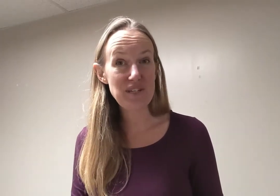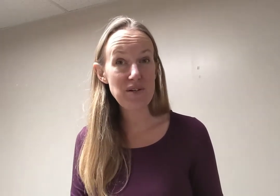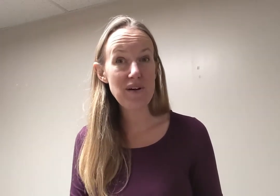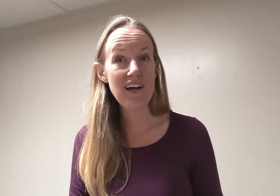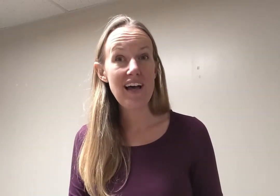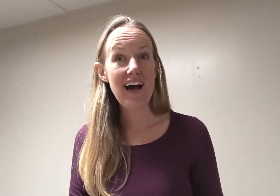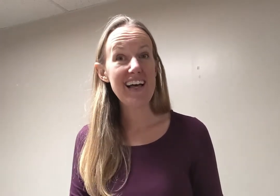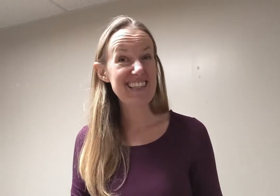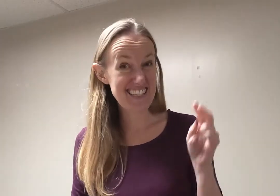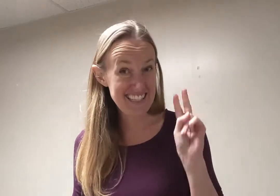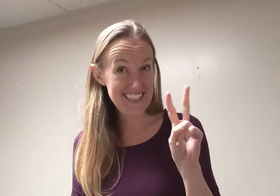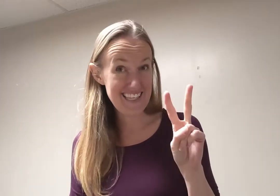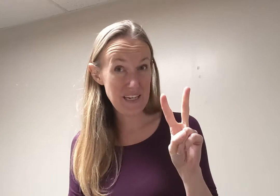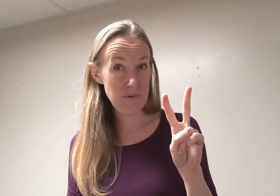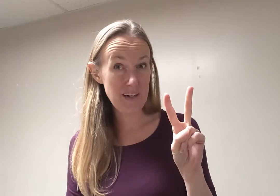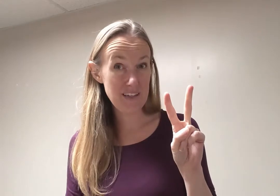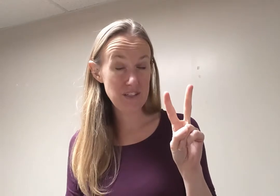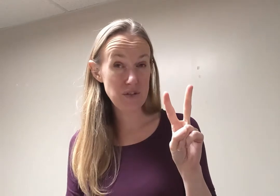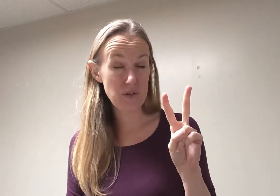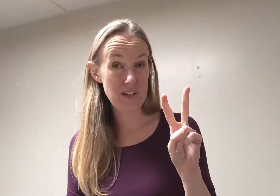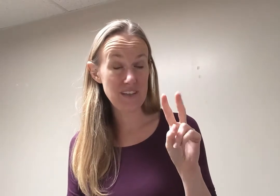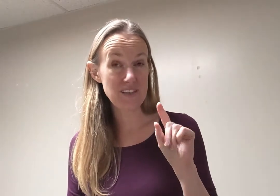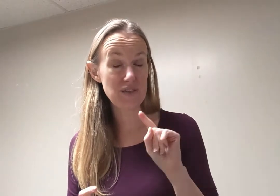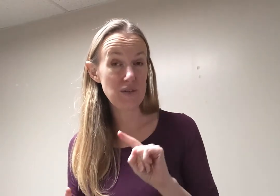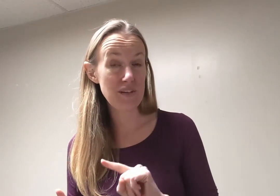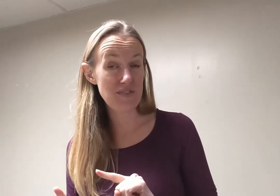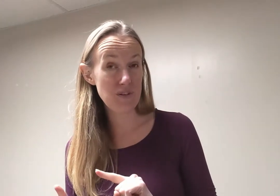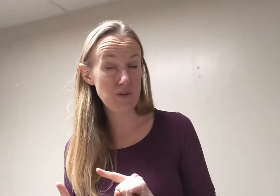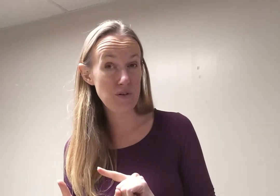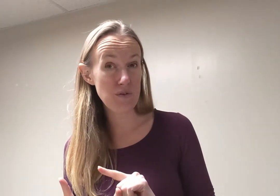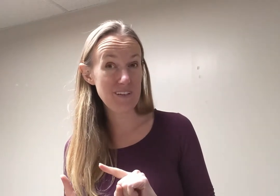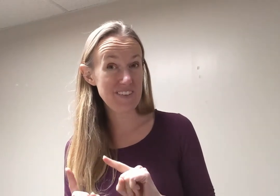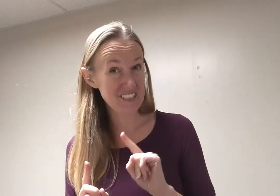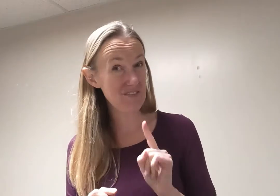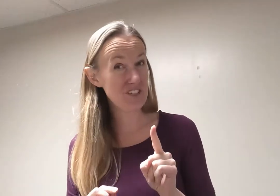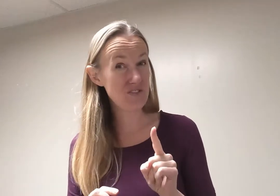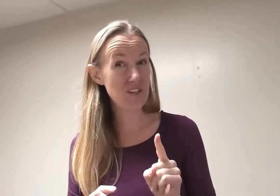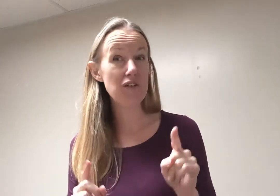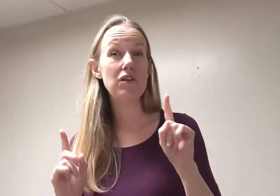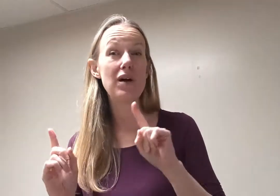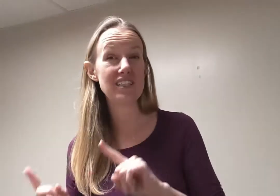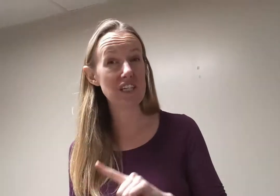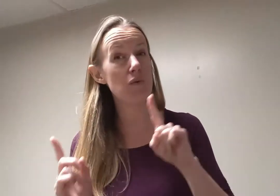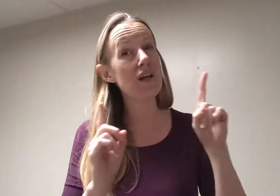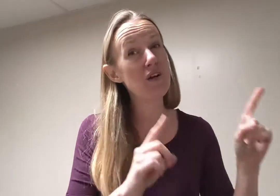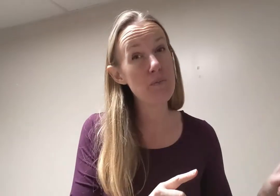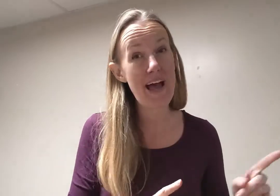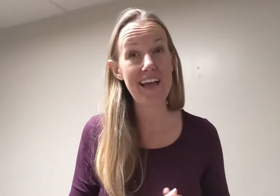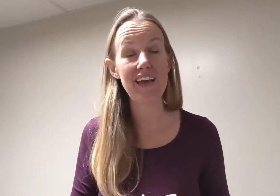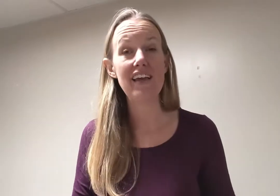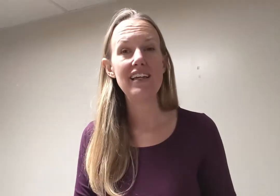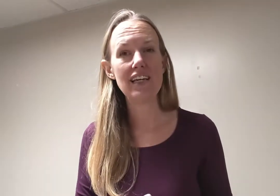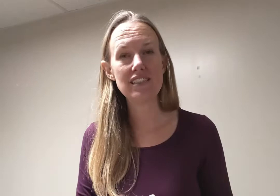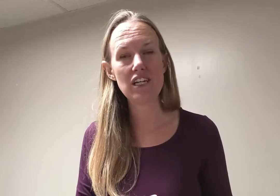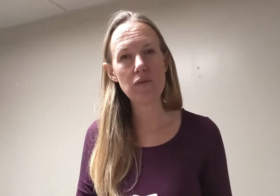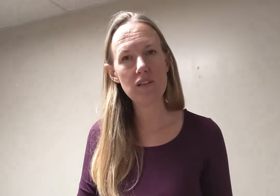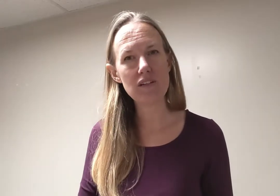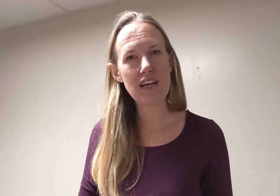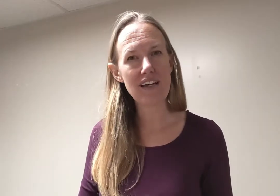2, this is the second part of the tutorial. So if this is the first video you're watching, you want to go back. Yesterday we learned how to